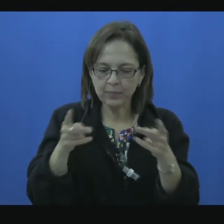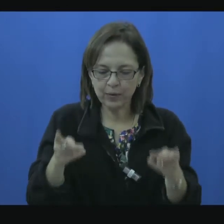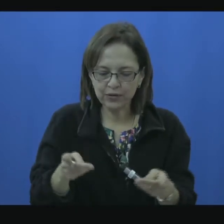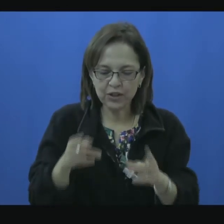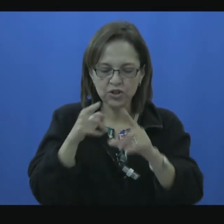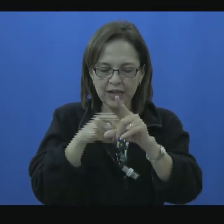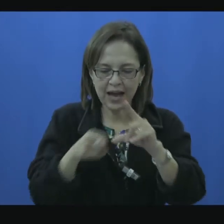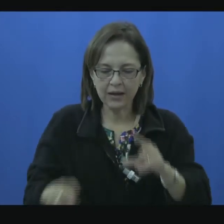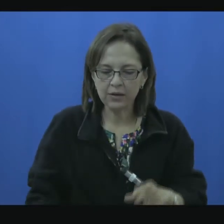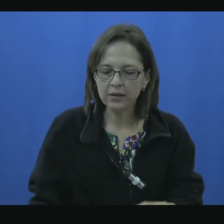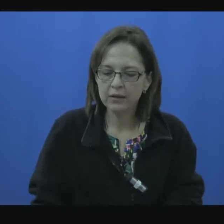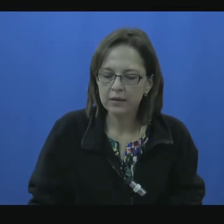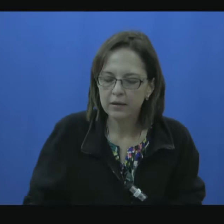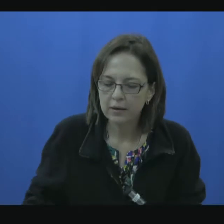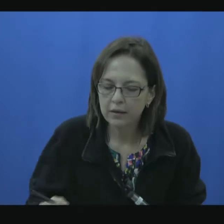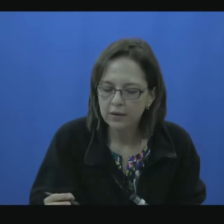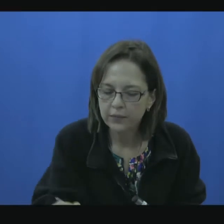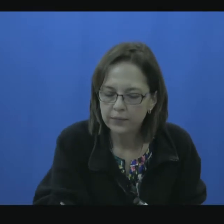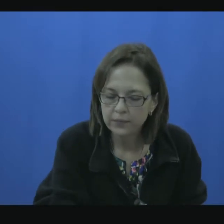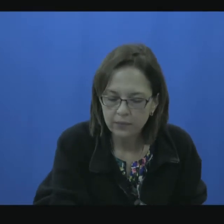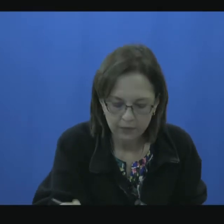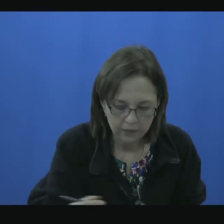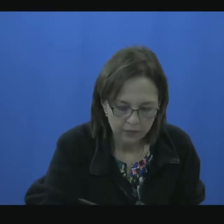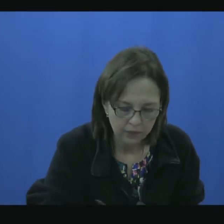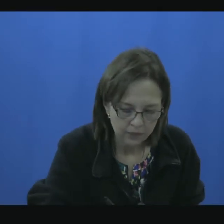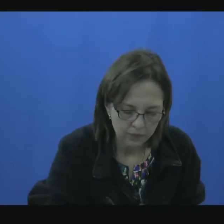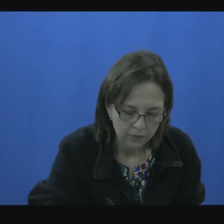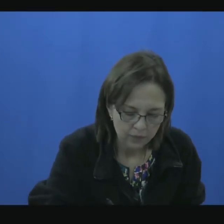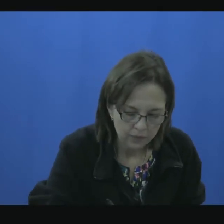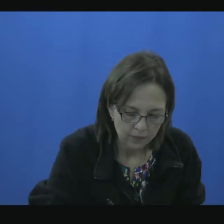standard position angle.